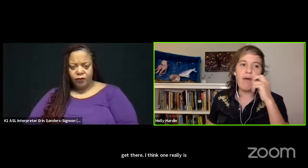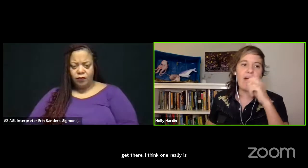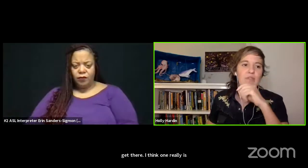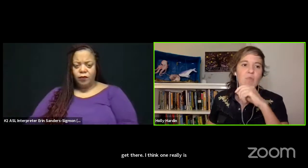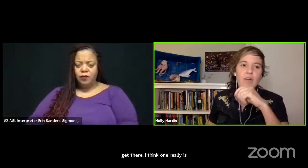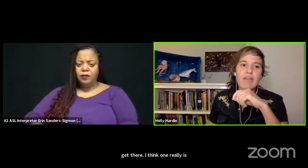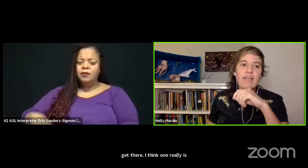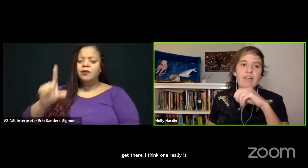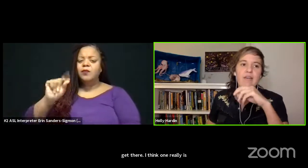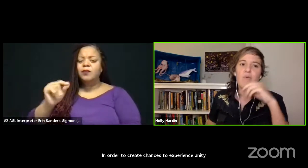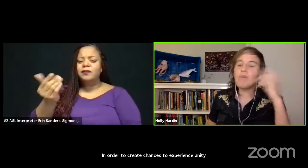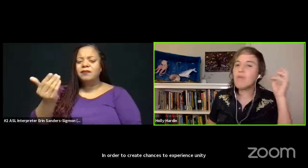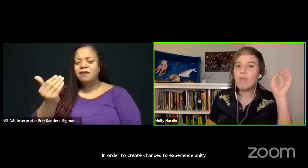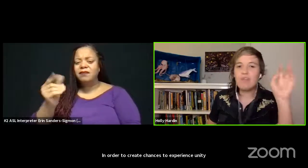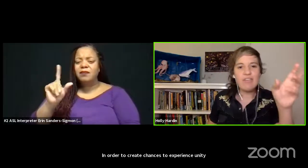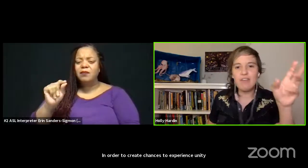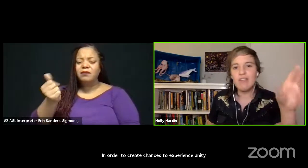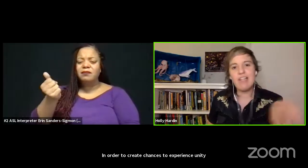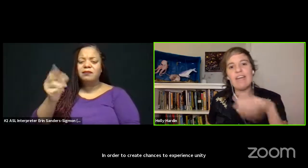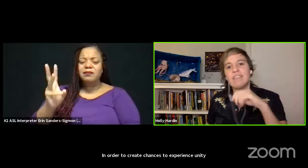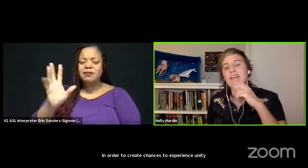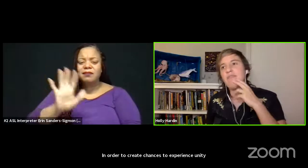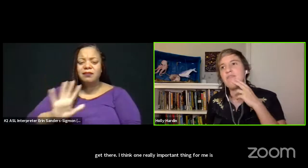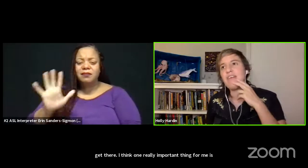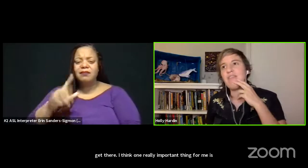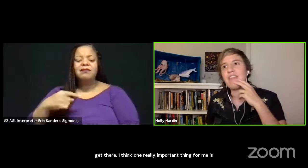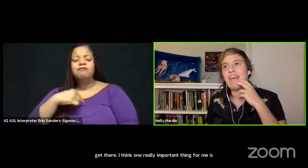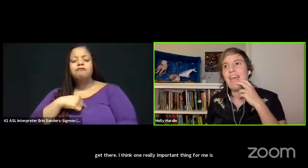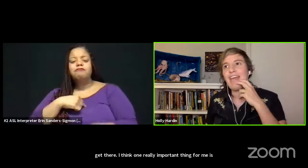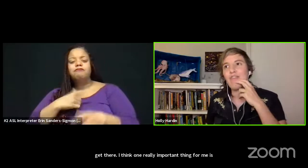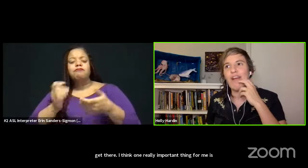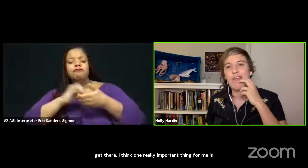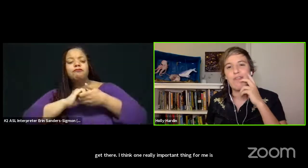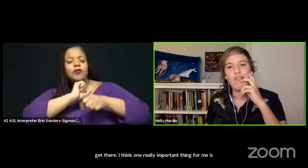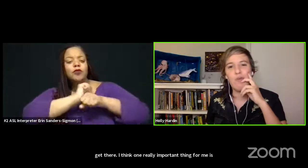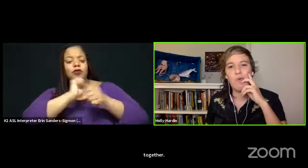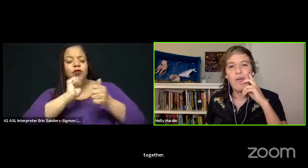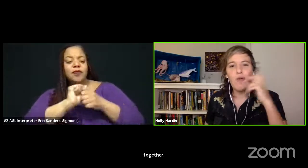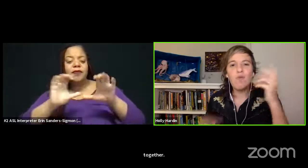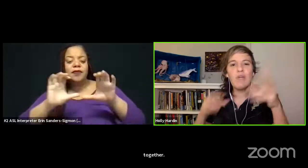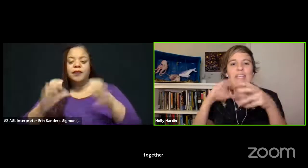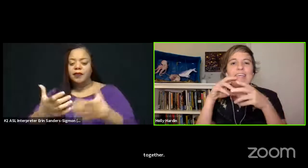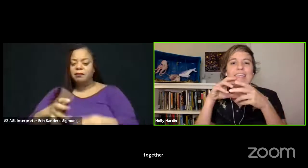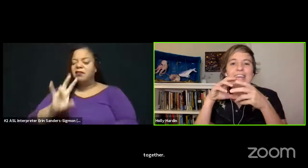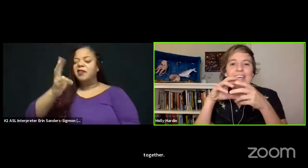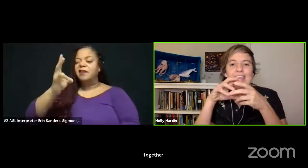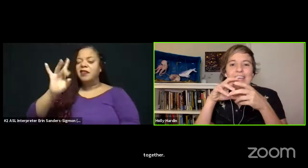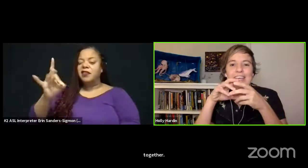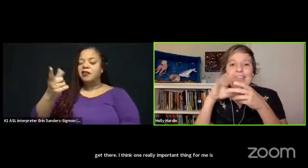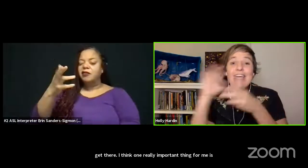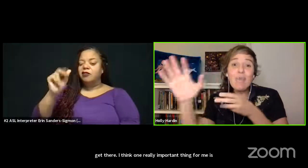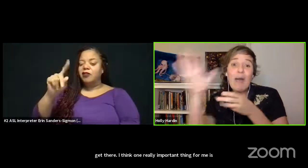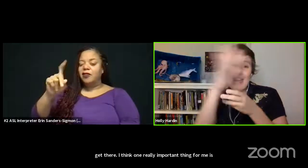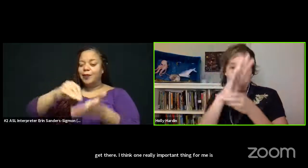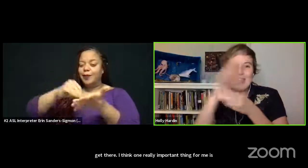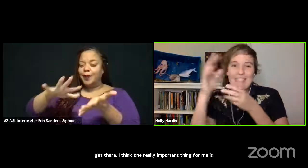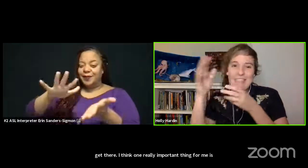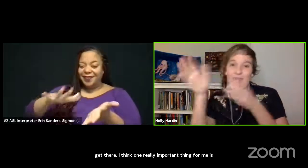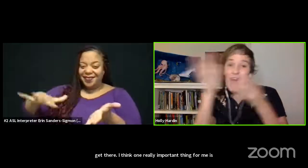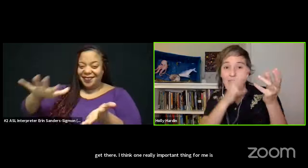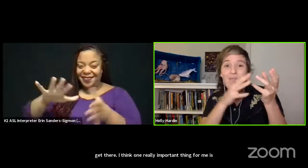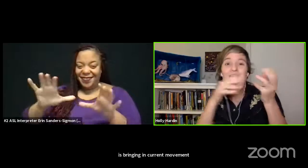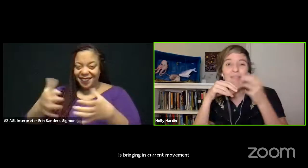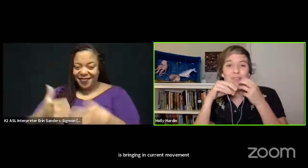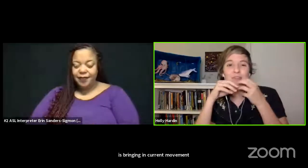2016, I was working with a particular class of seventh and eighth graders who really, thinking back,